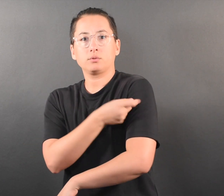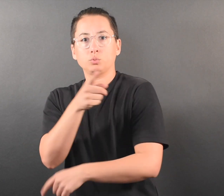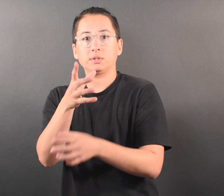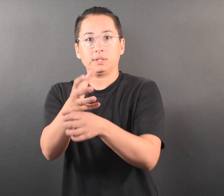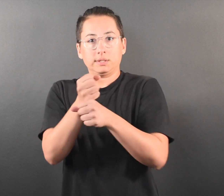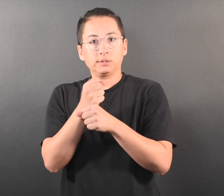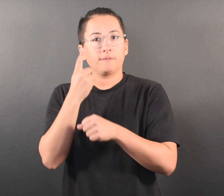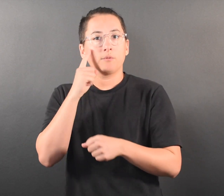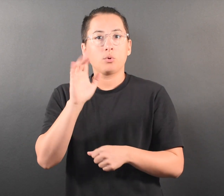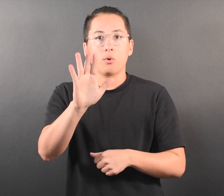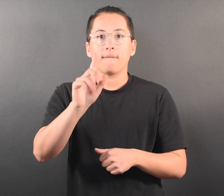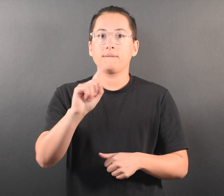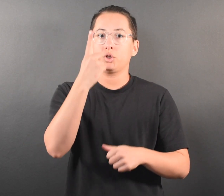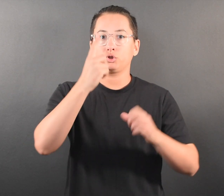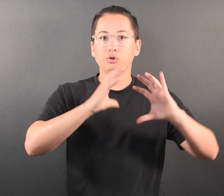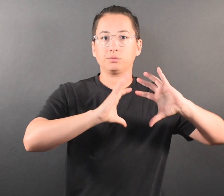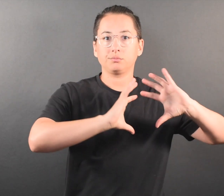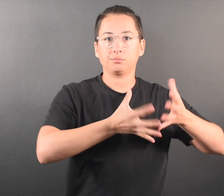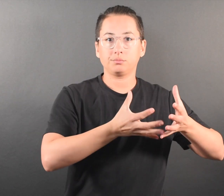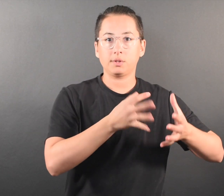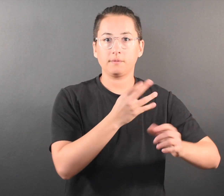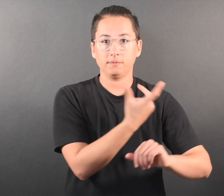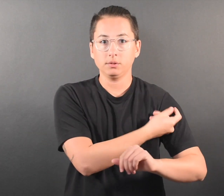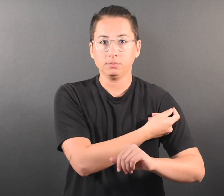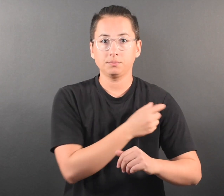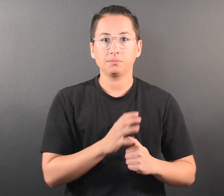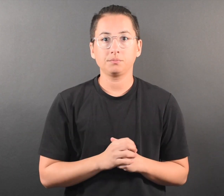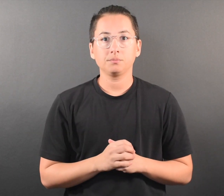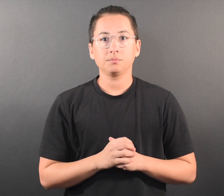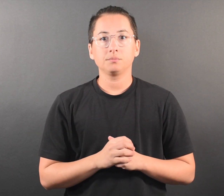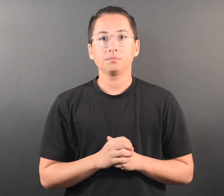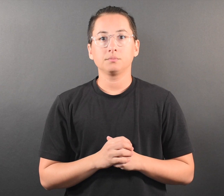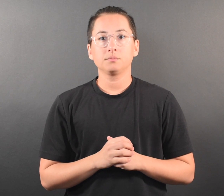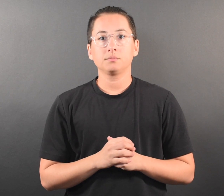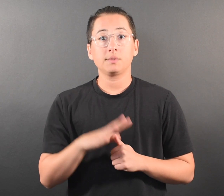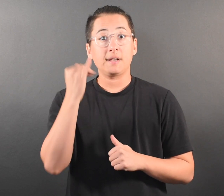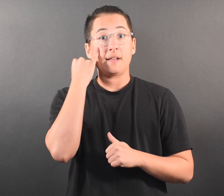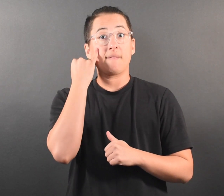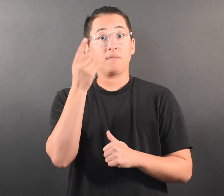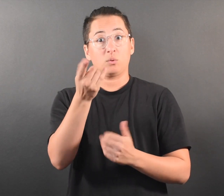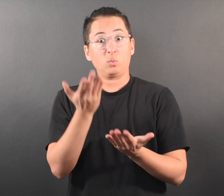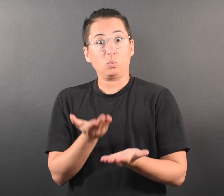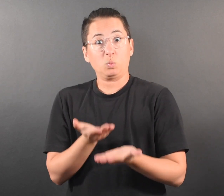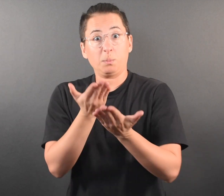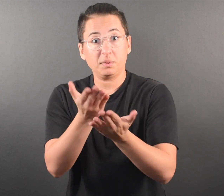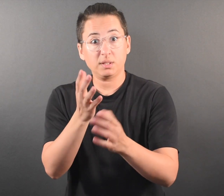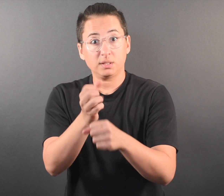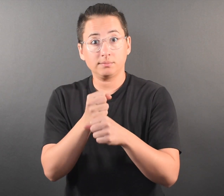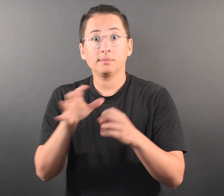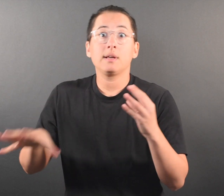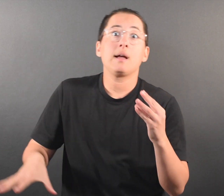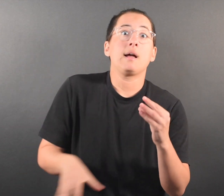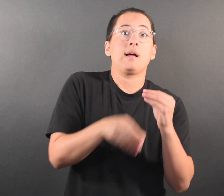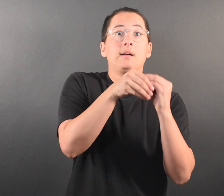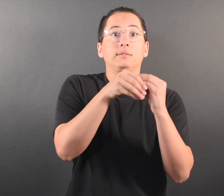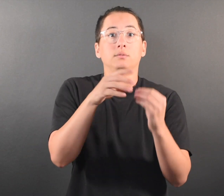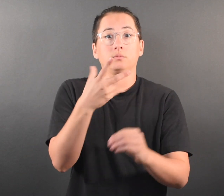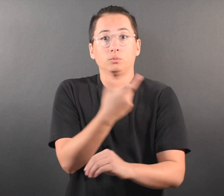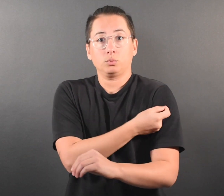series, and if you were recommended to get an additional dose as part of your primary series.